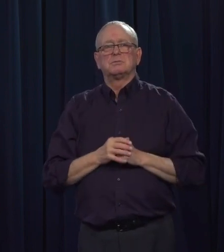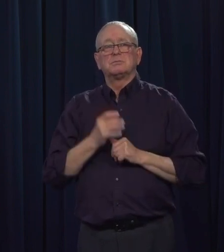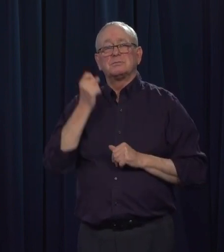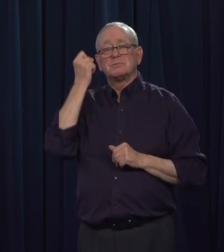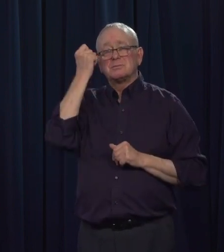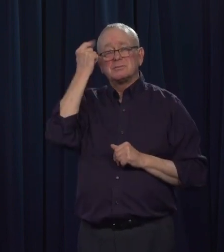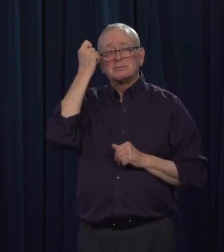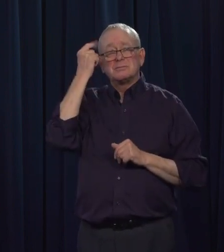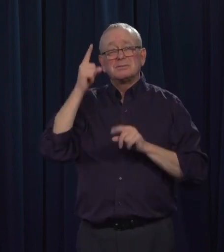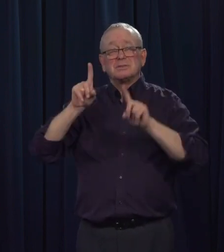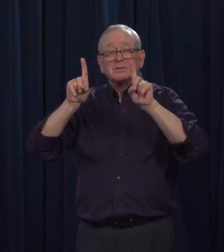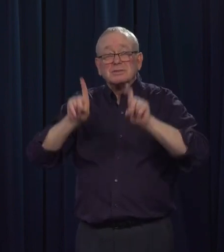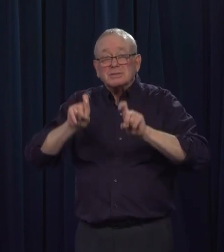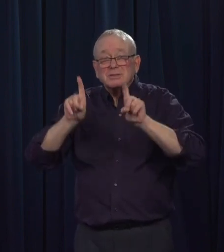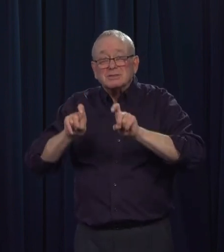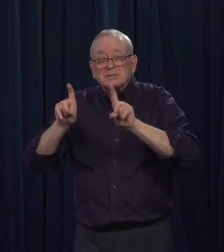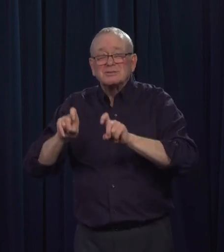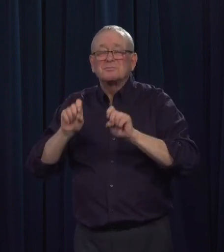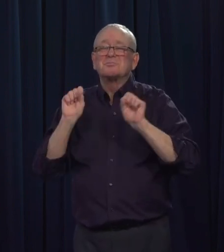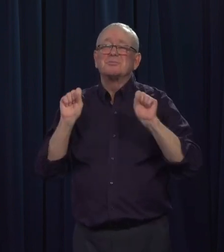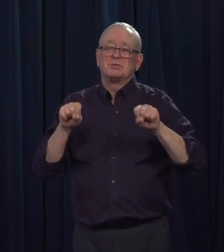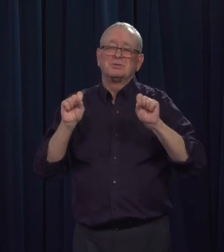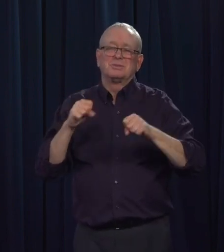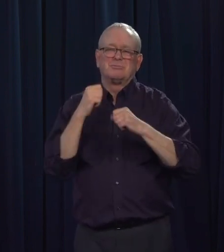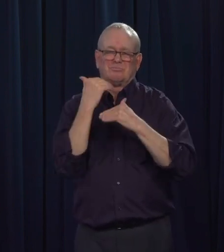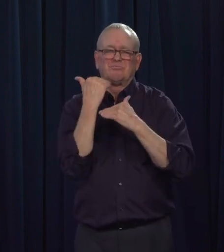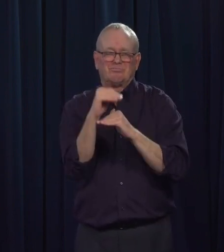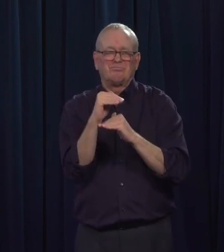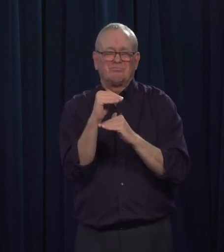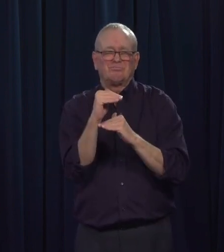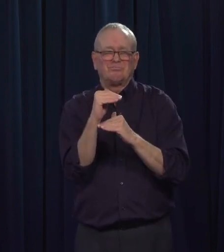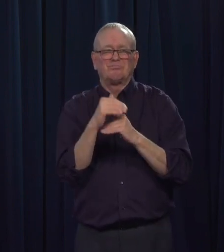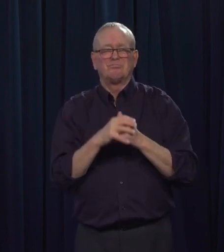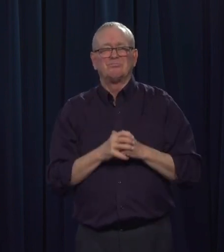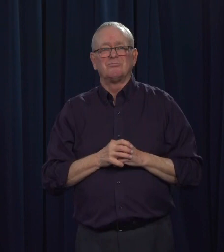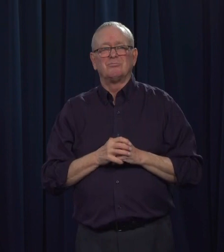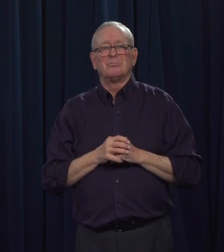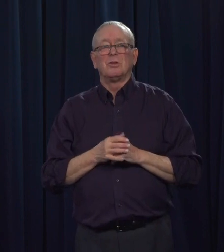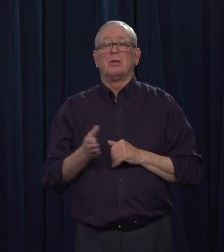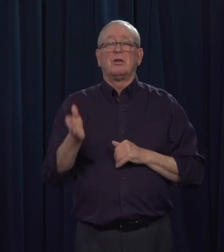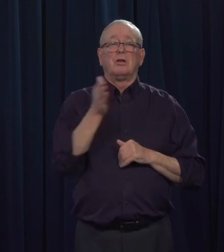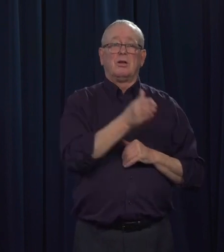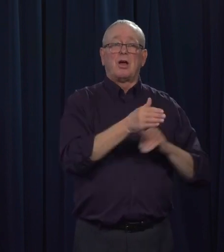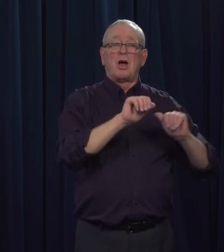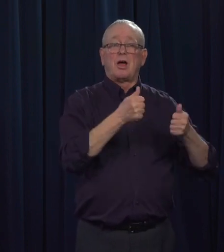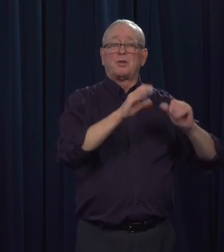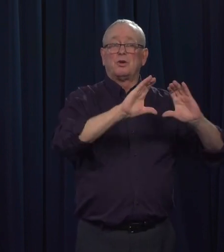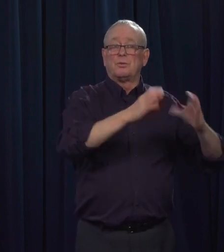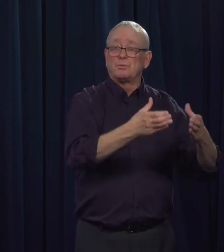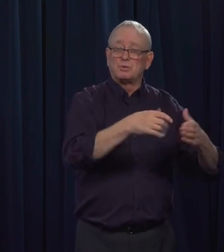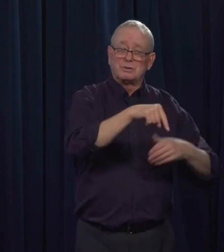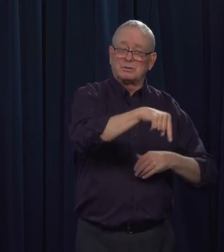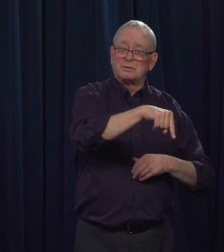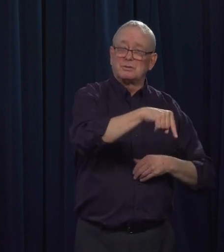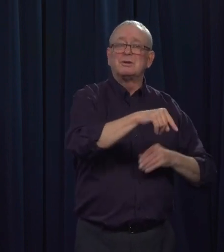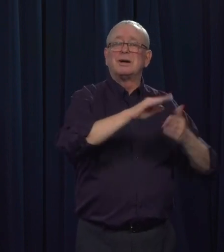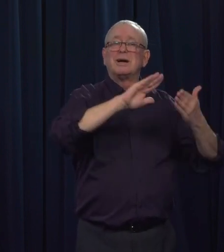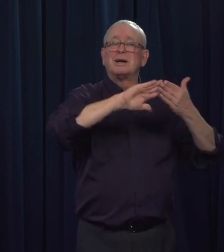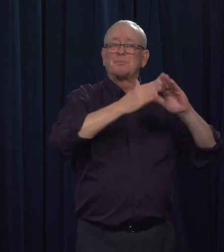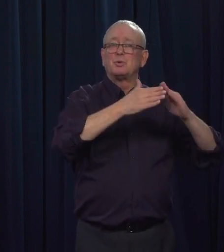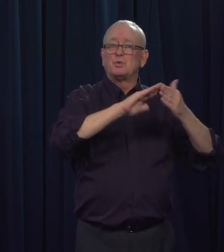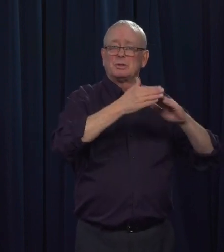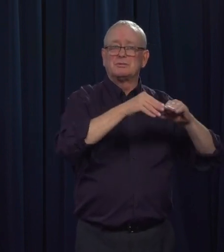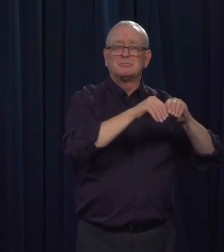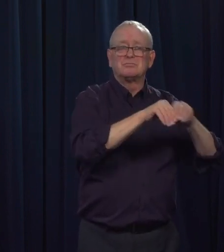second front, the war that we're fighting, is the potential spread in our communities. As of today, we have over 20 cases we believe have been acquired